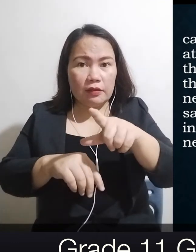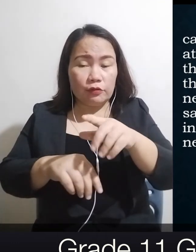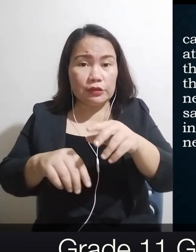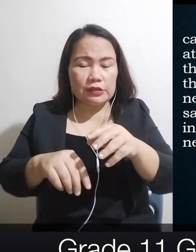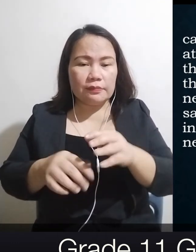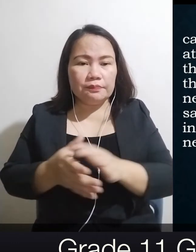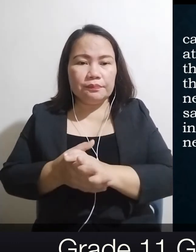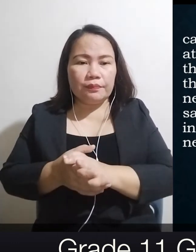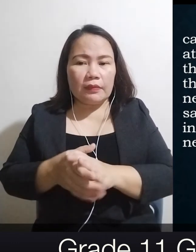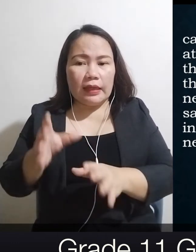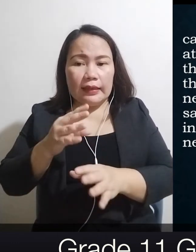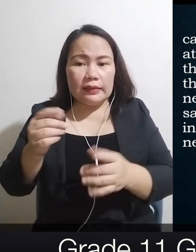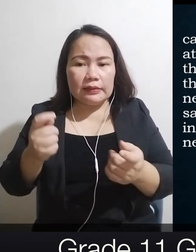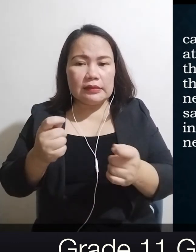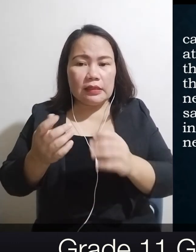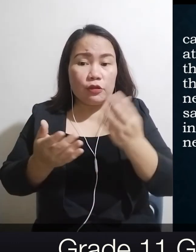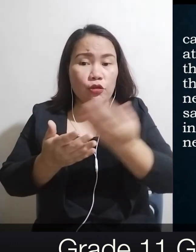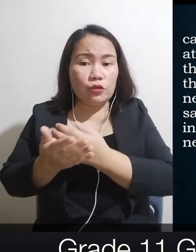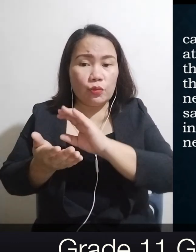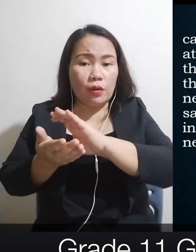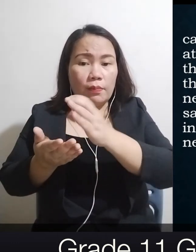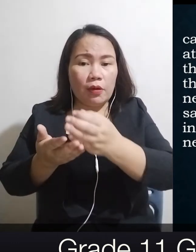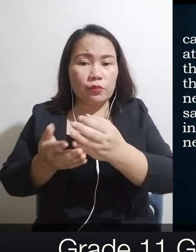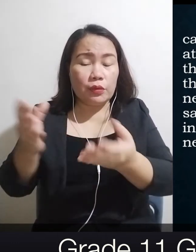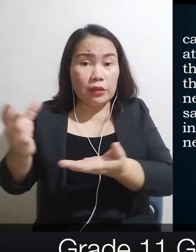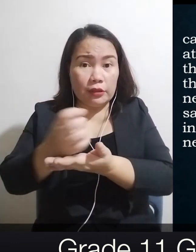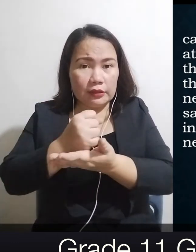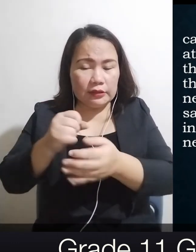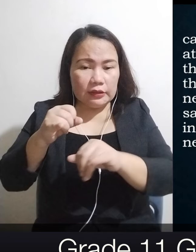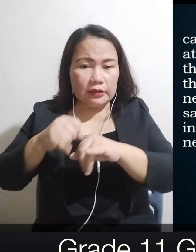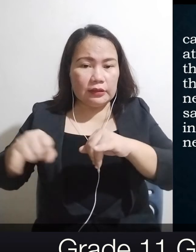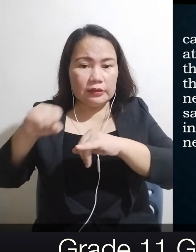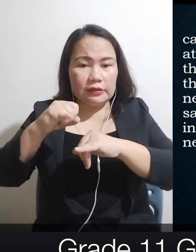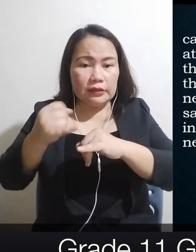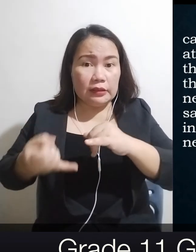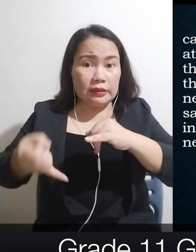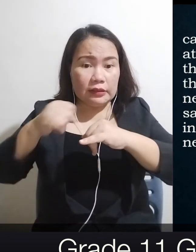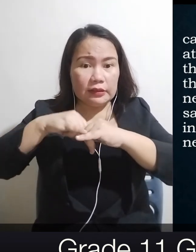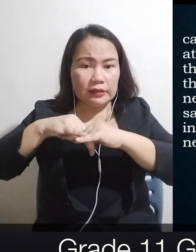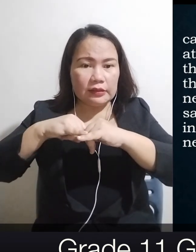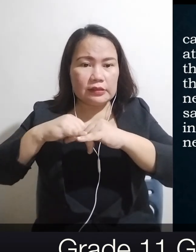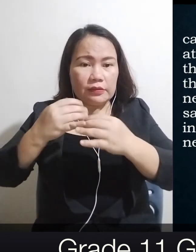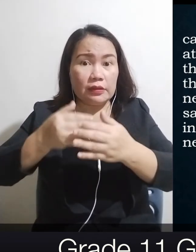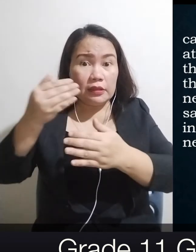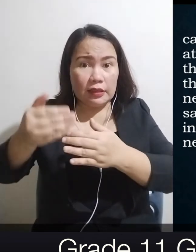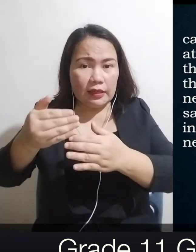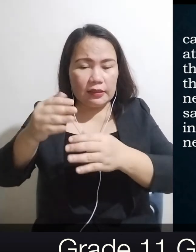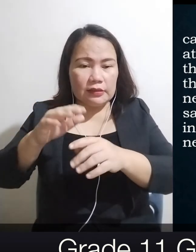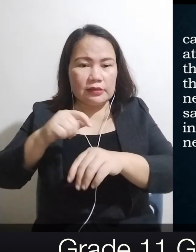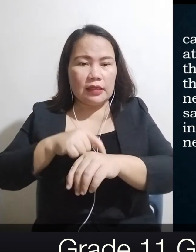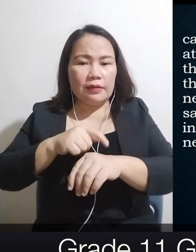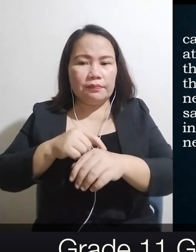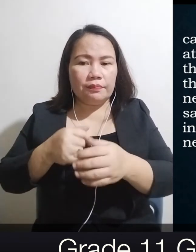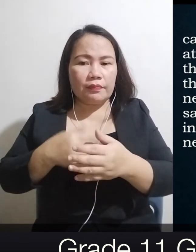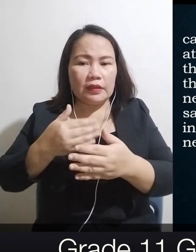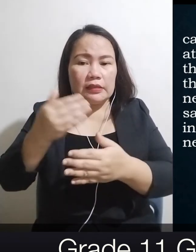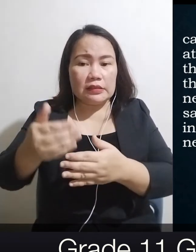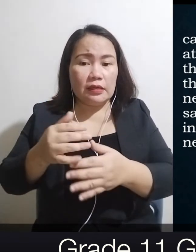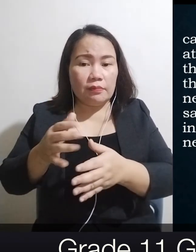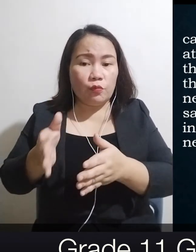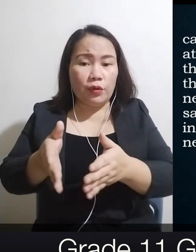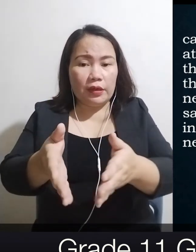is repeated for each succeeding period. Interest previously earned will also